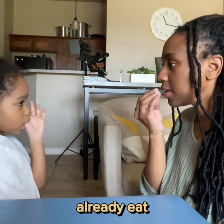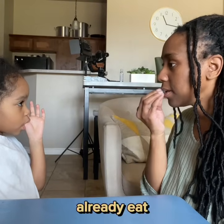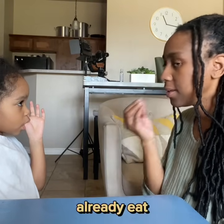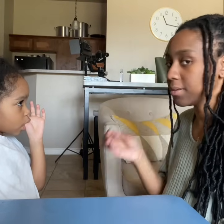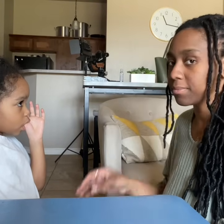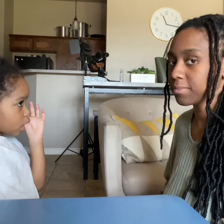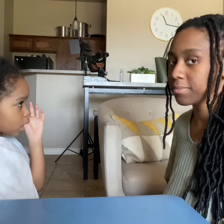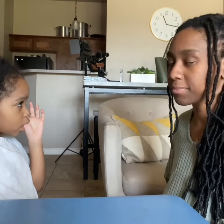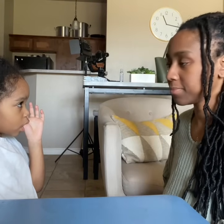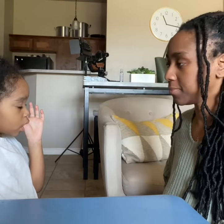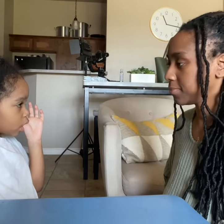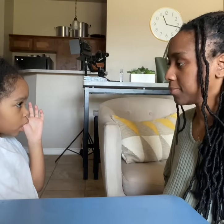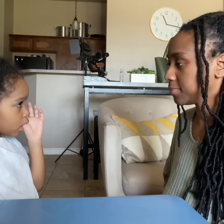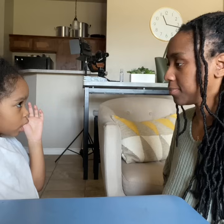Can